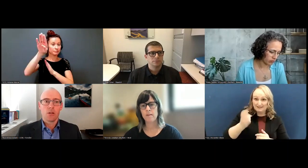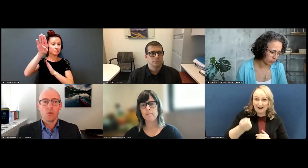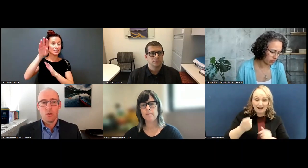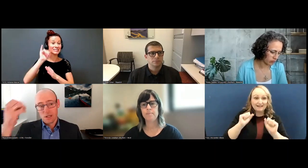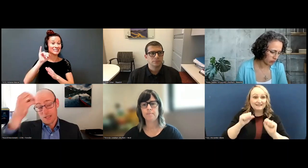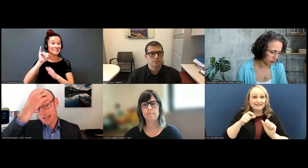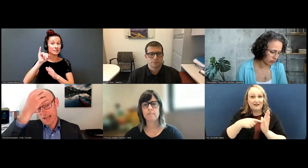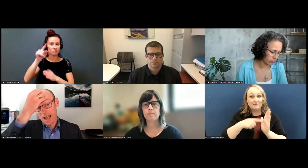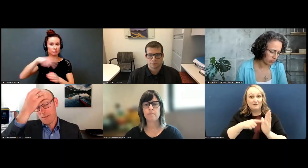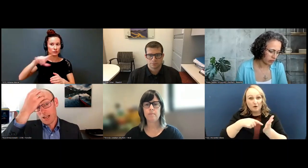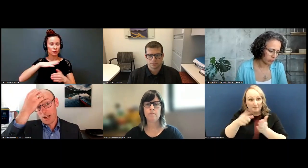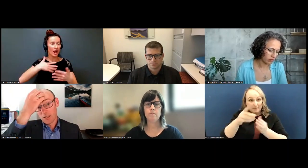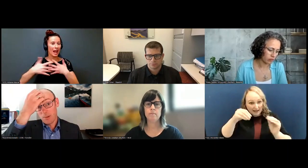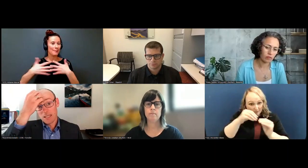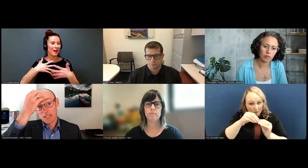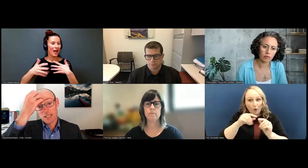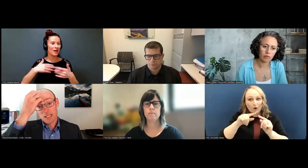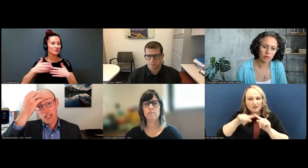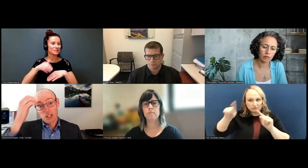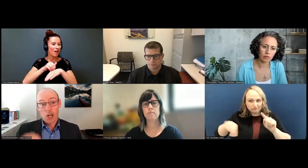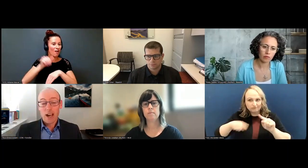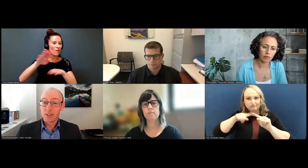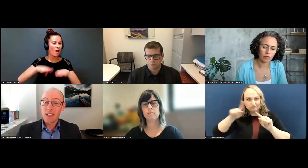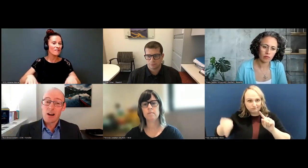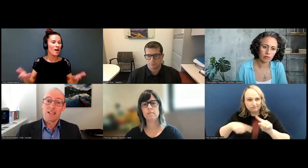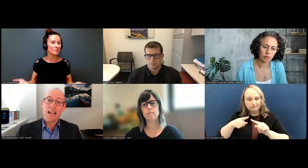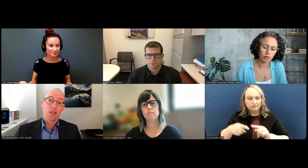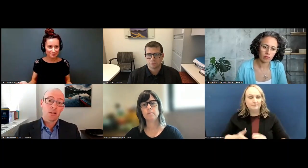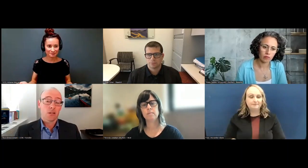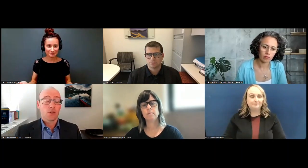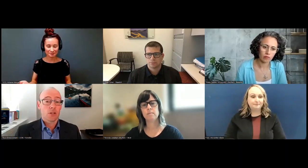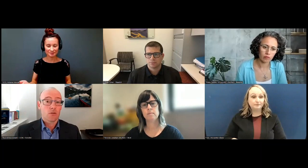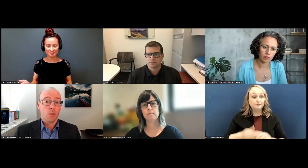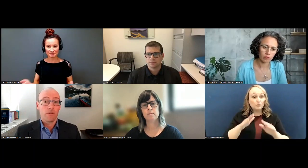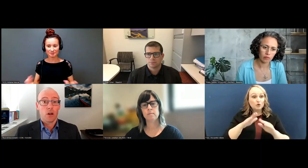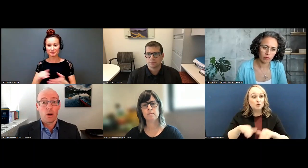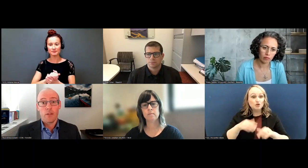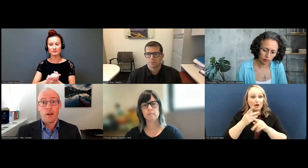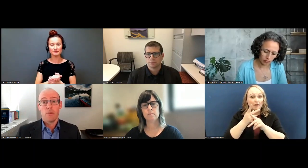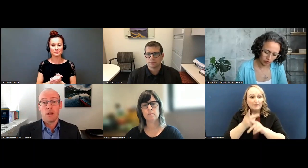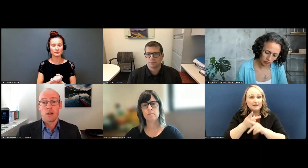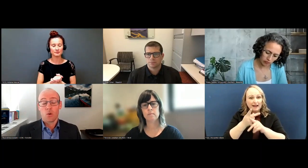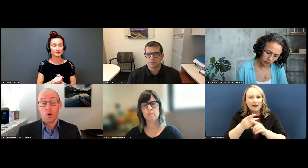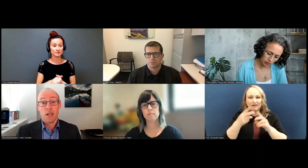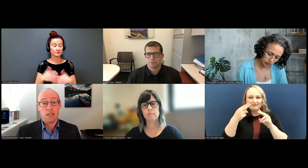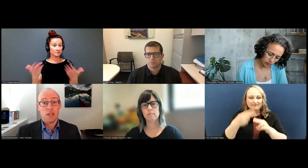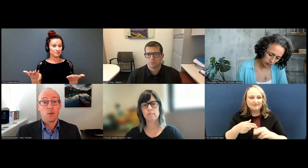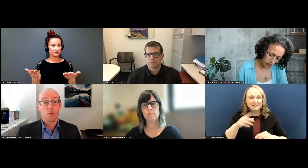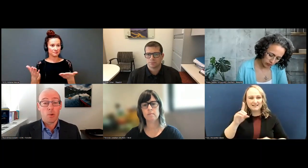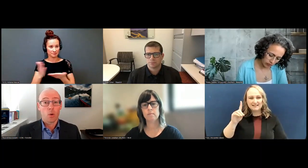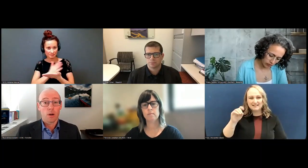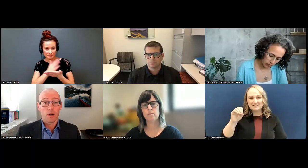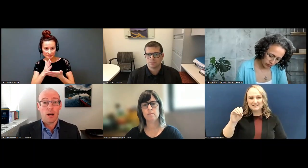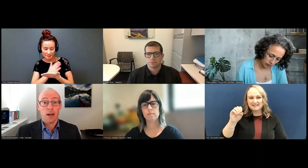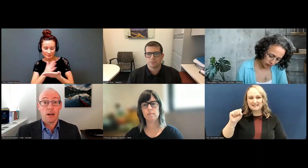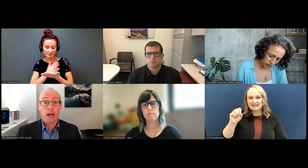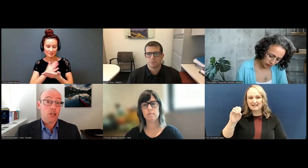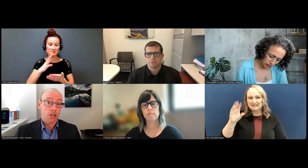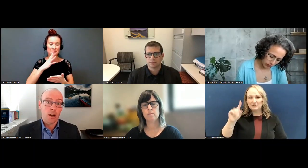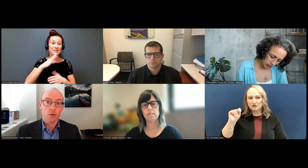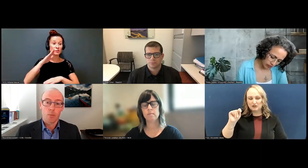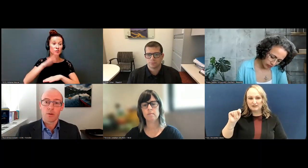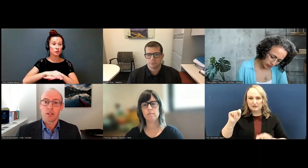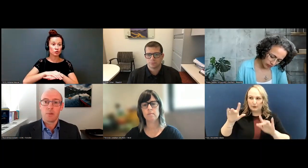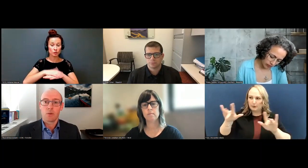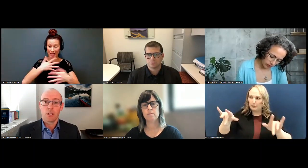comes to having enough spaces, childcare deserts, which is what we've called them in a 2018 report, and